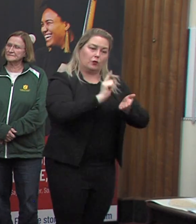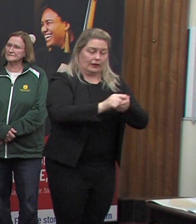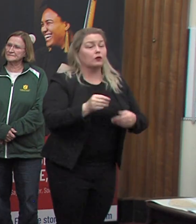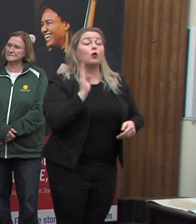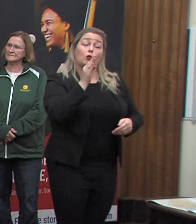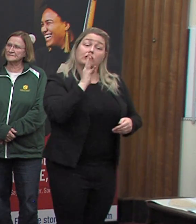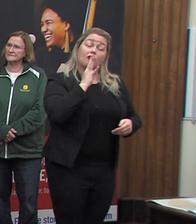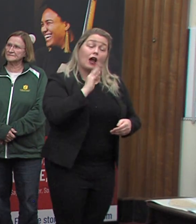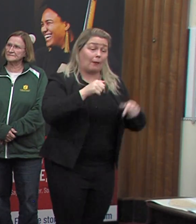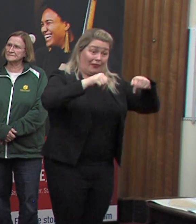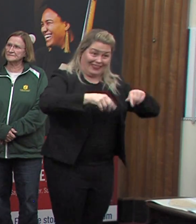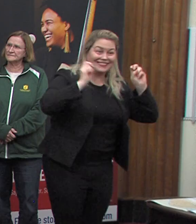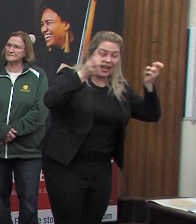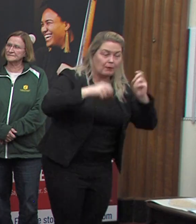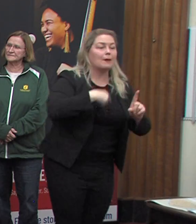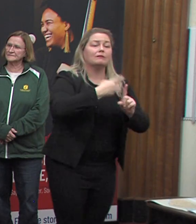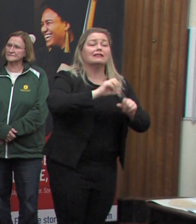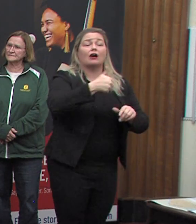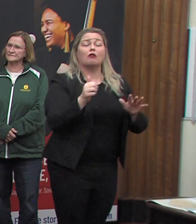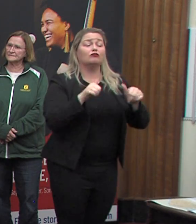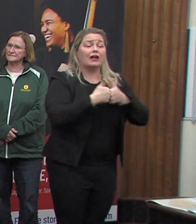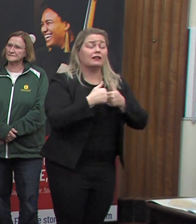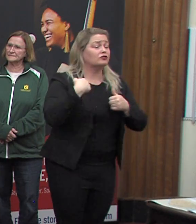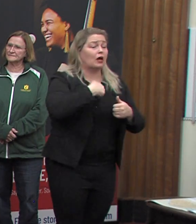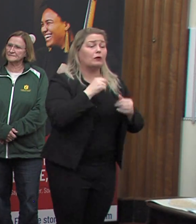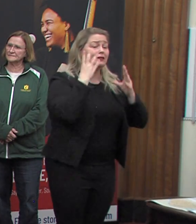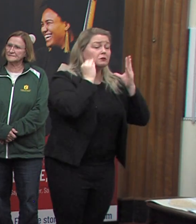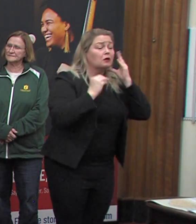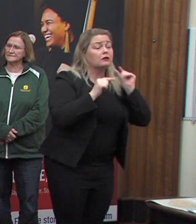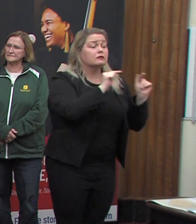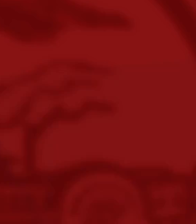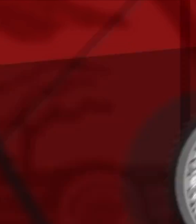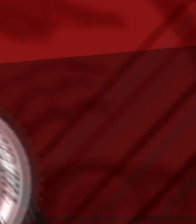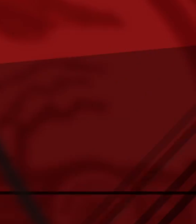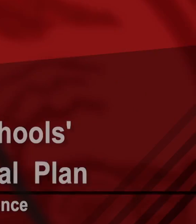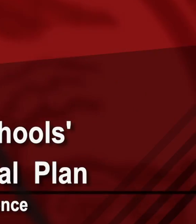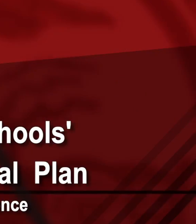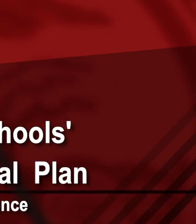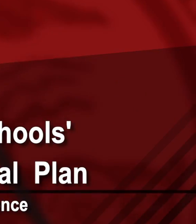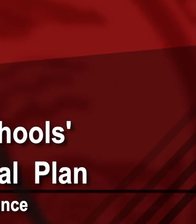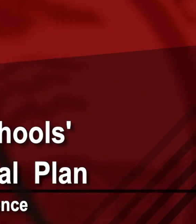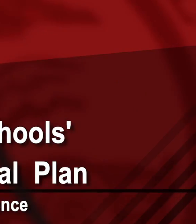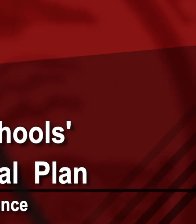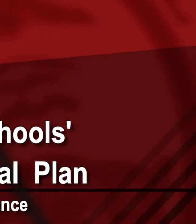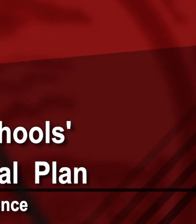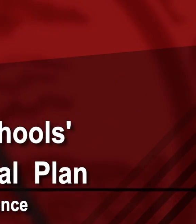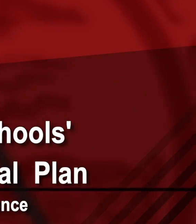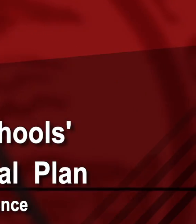this, but talk about any other challenges that are taking place while the schools are closed.